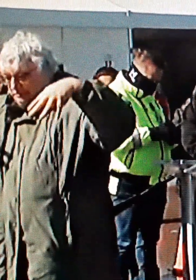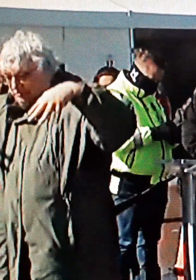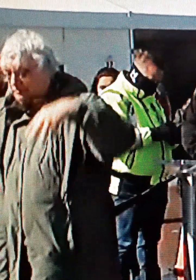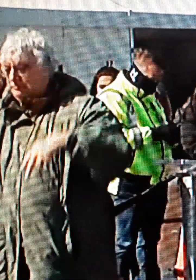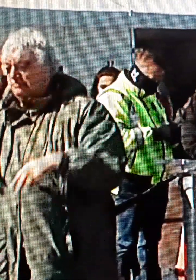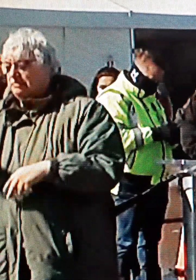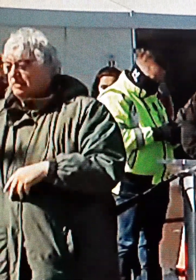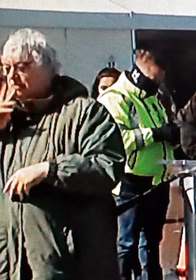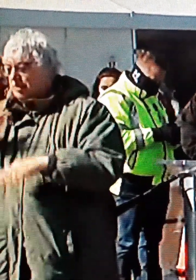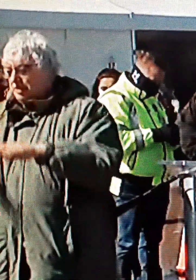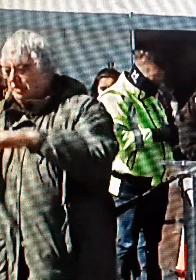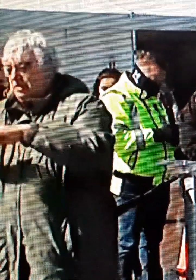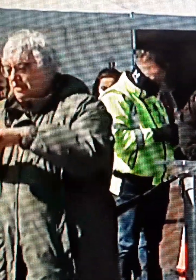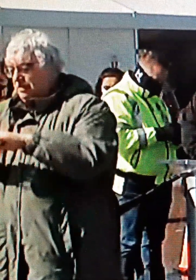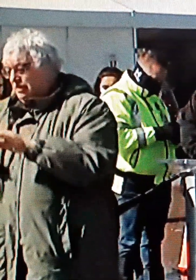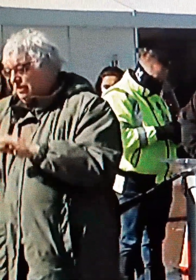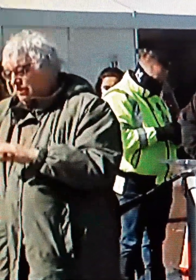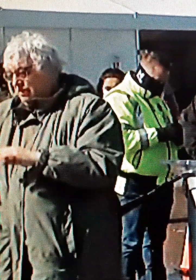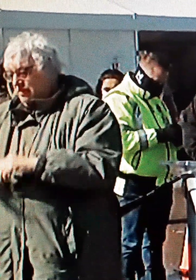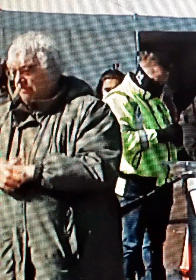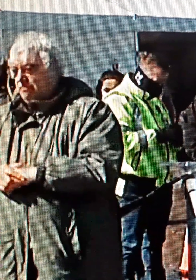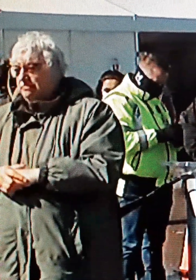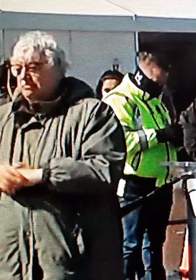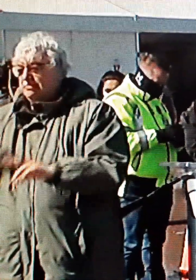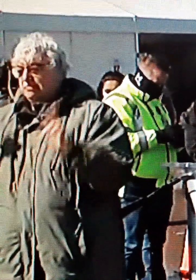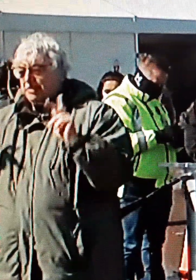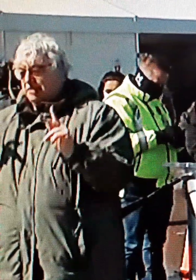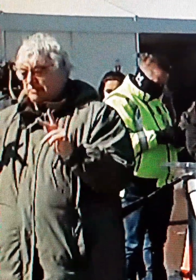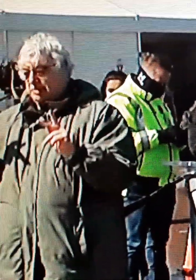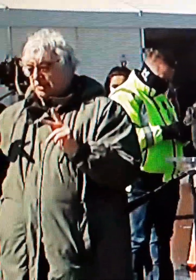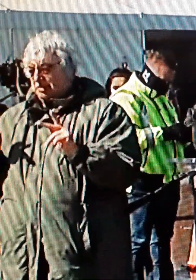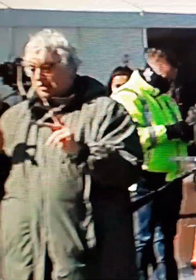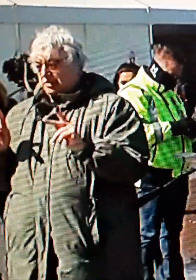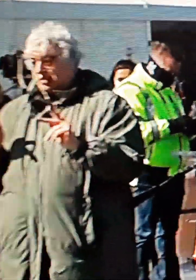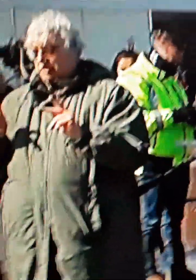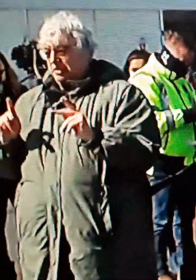we want to be sensitive to the fact that for many of these individuals, many of these families...